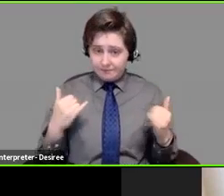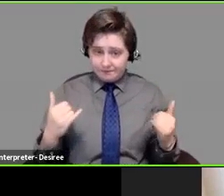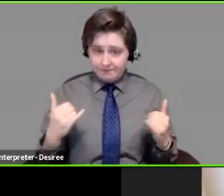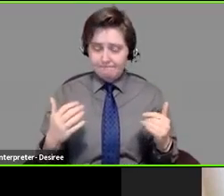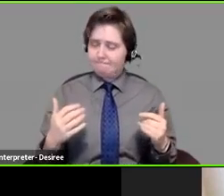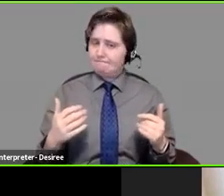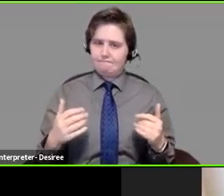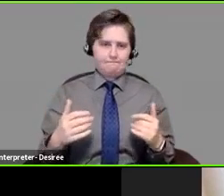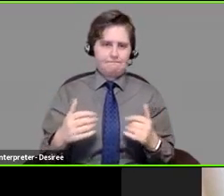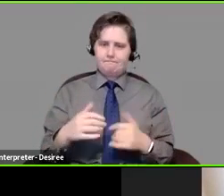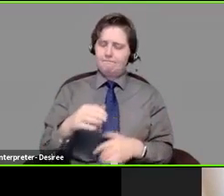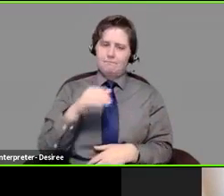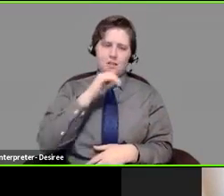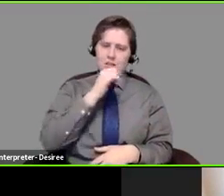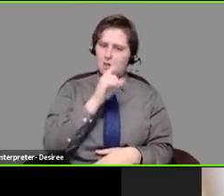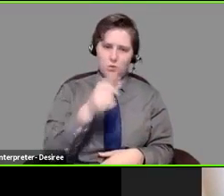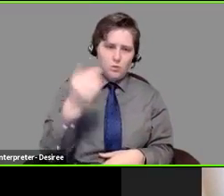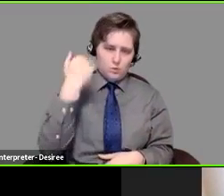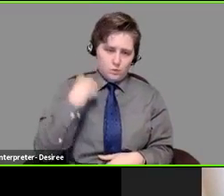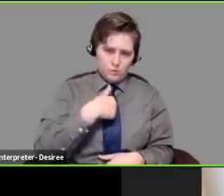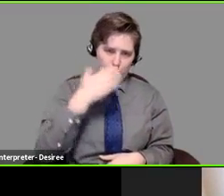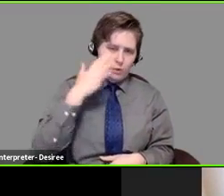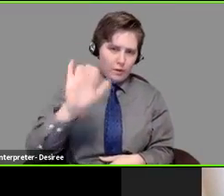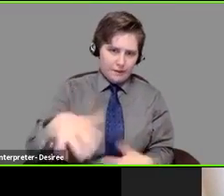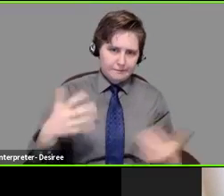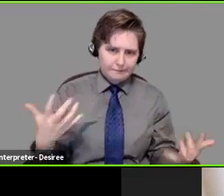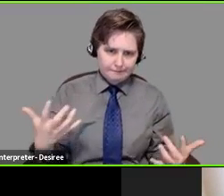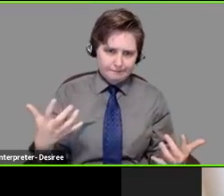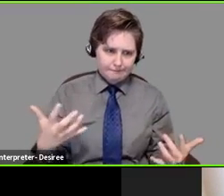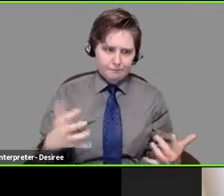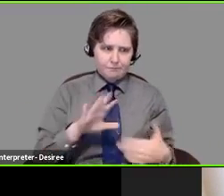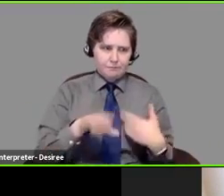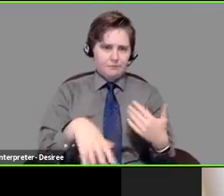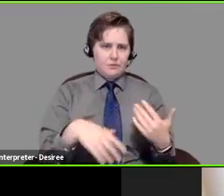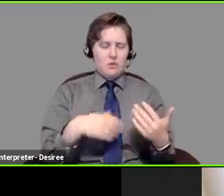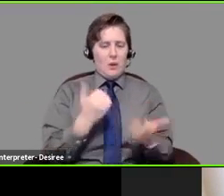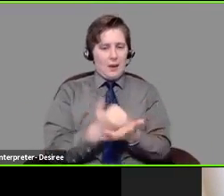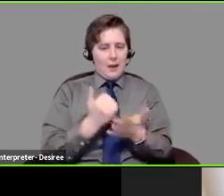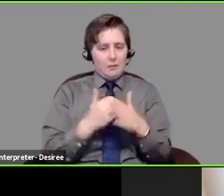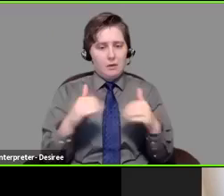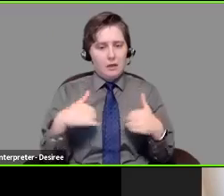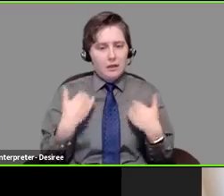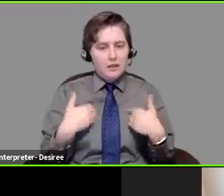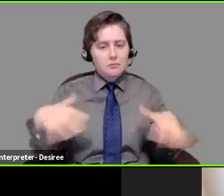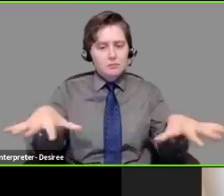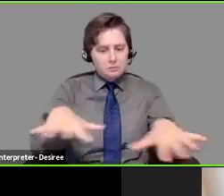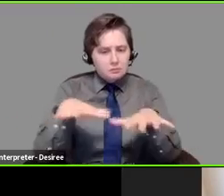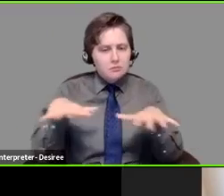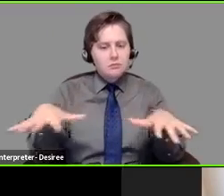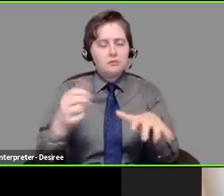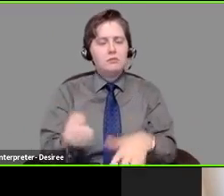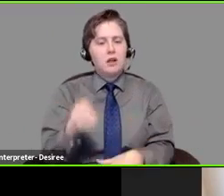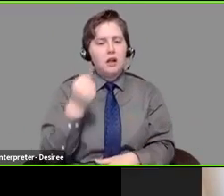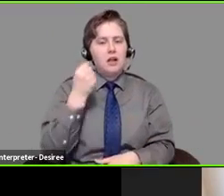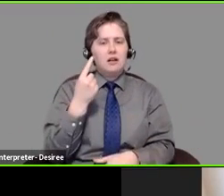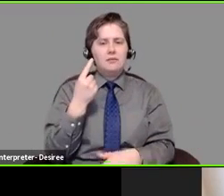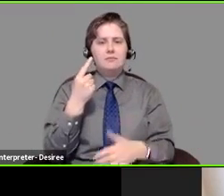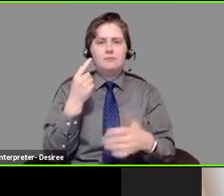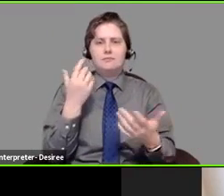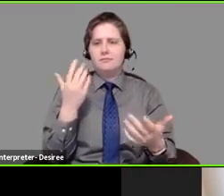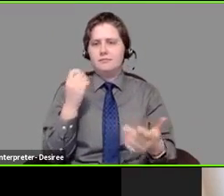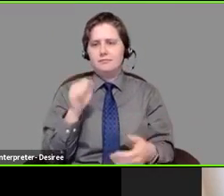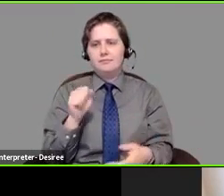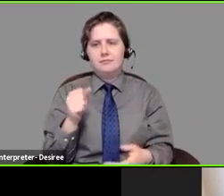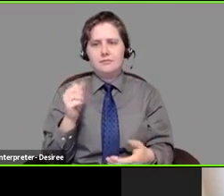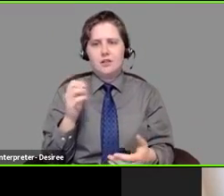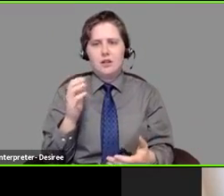all those things not to be true. And so helping young people understand even the abruption